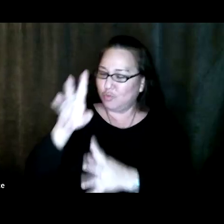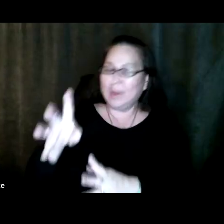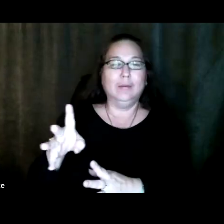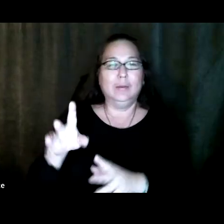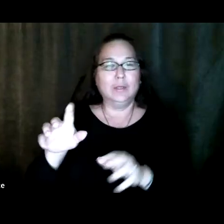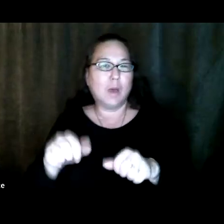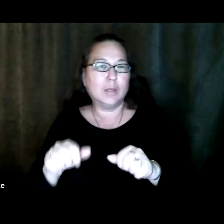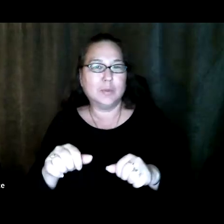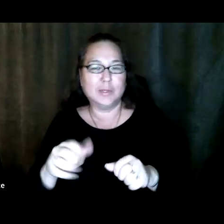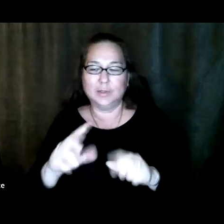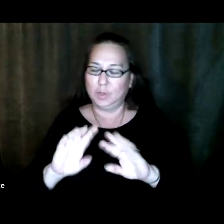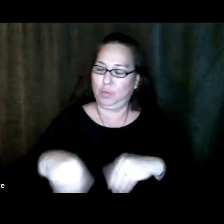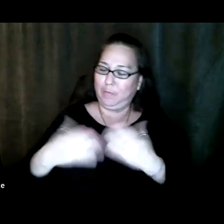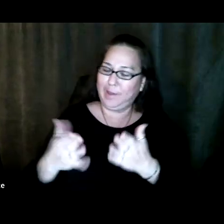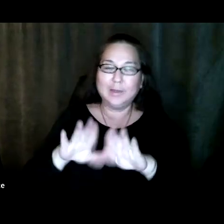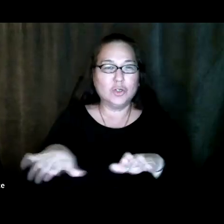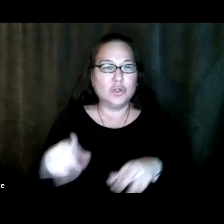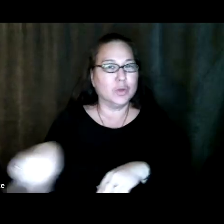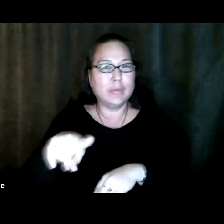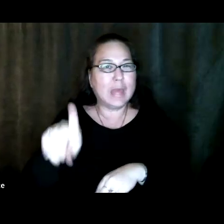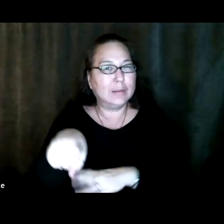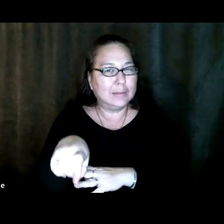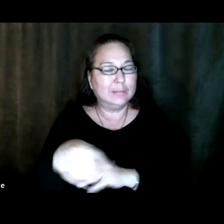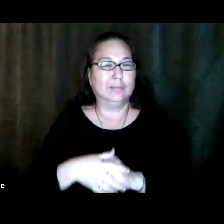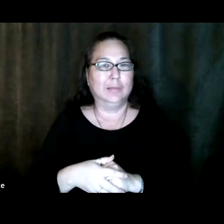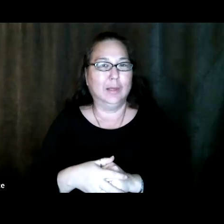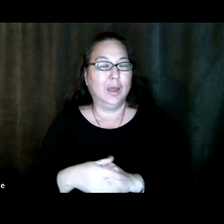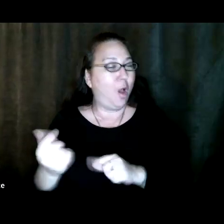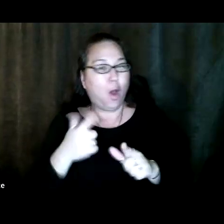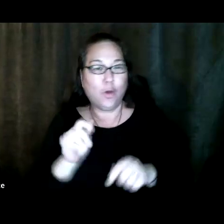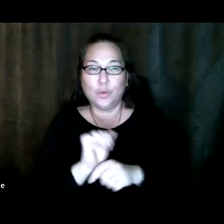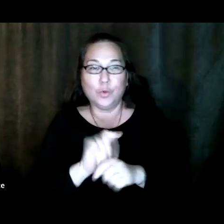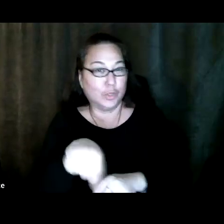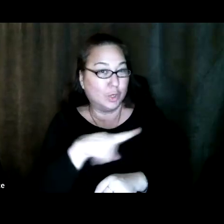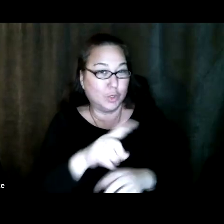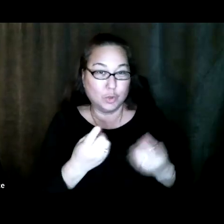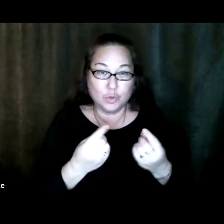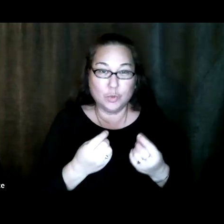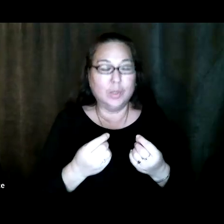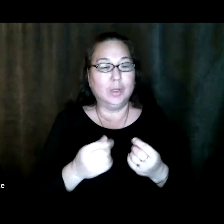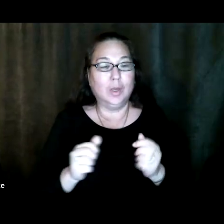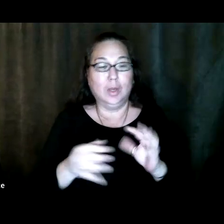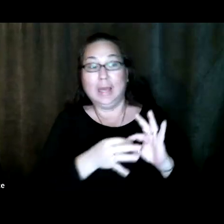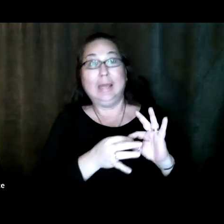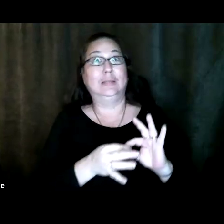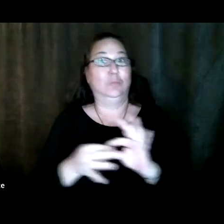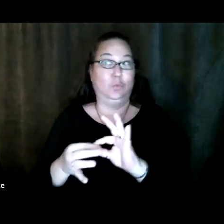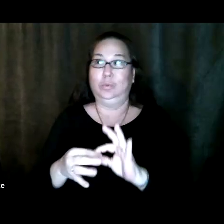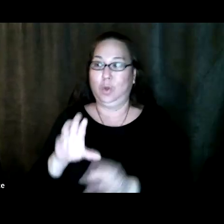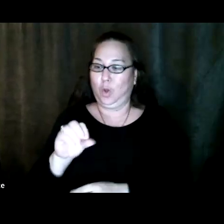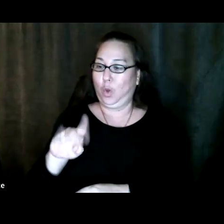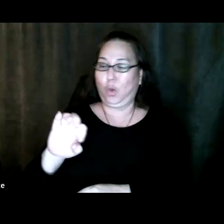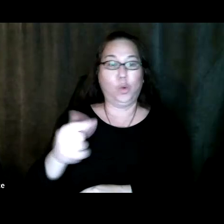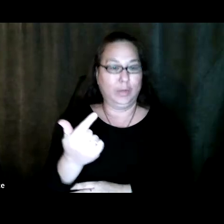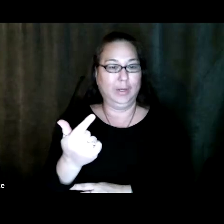what they need. And I think you see that just knowing all the work Danya did on the coding with our staff. And to Danya's credit,